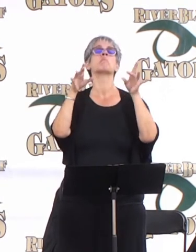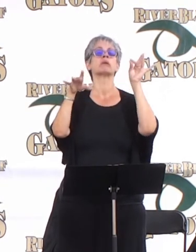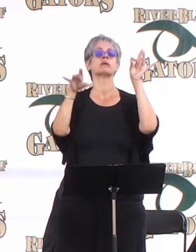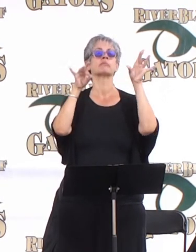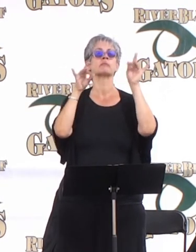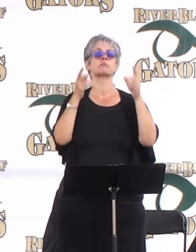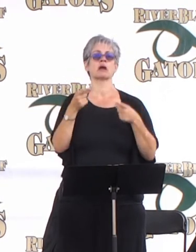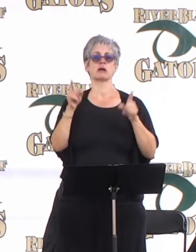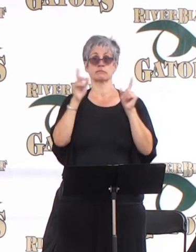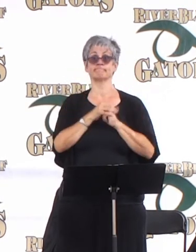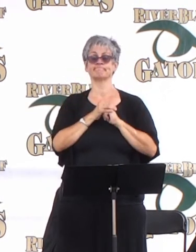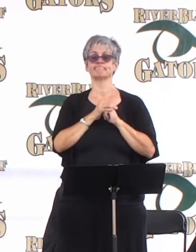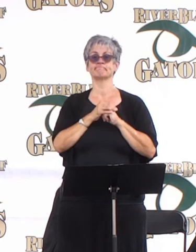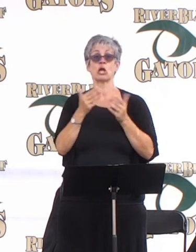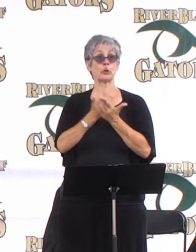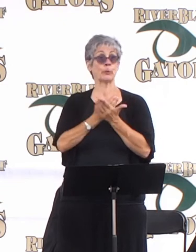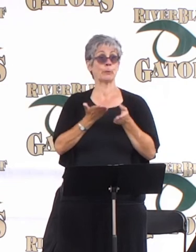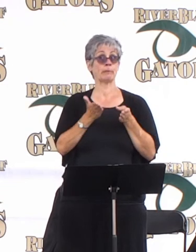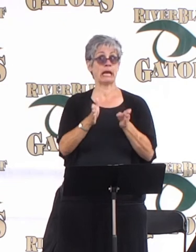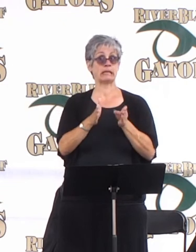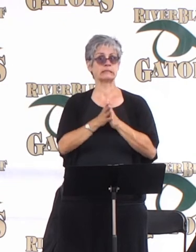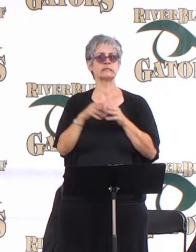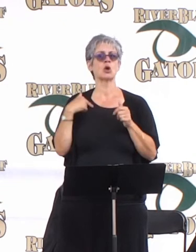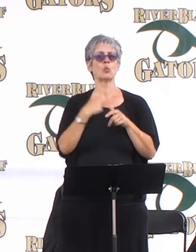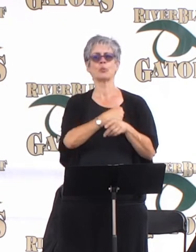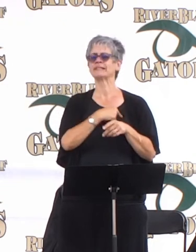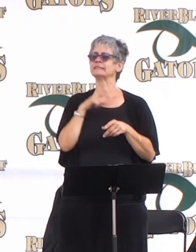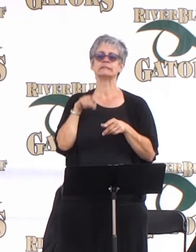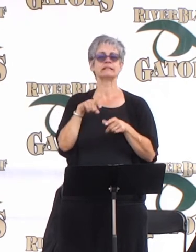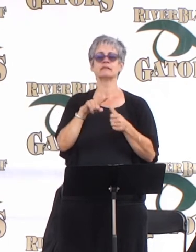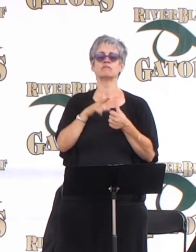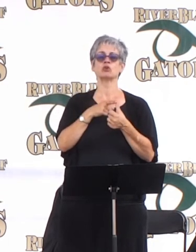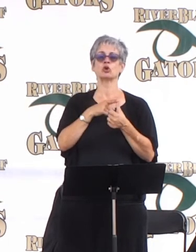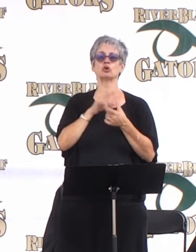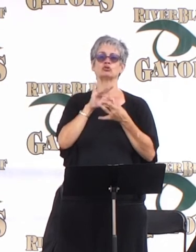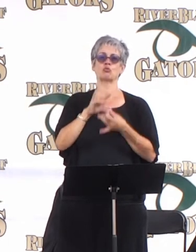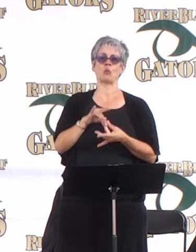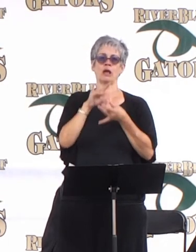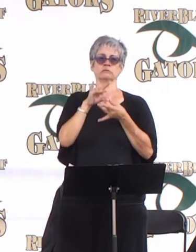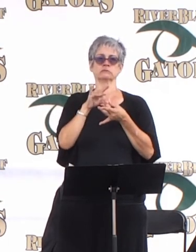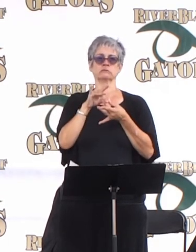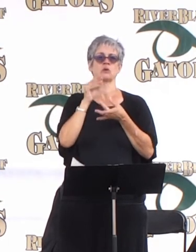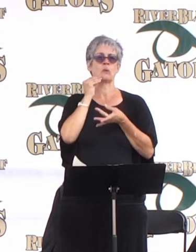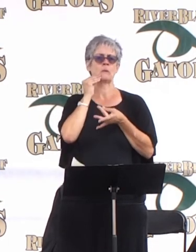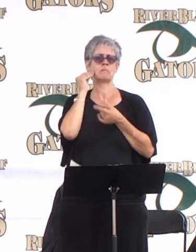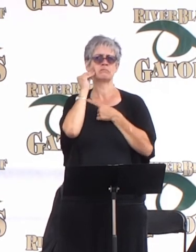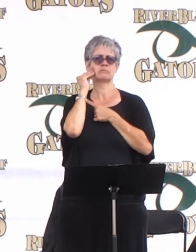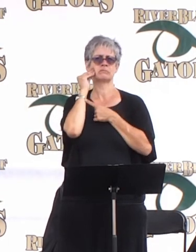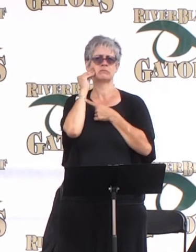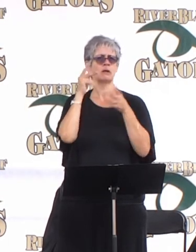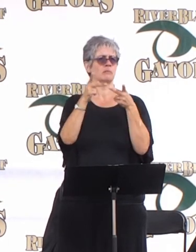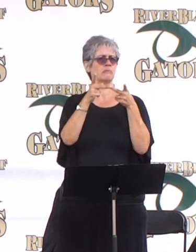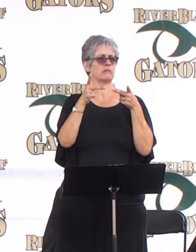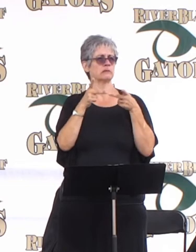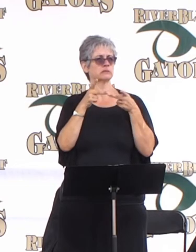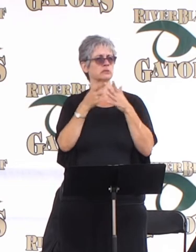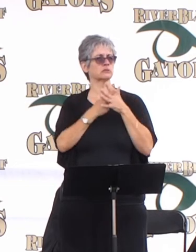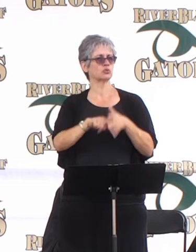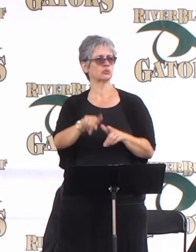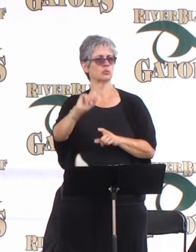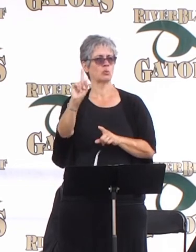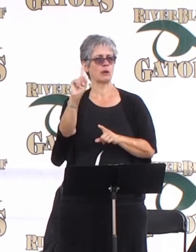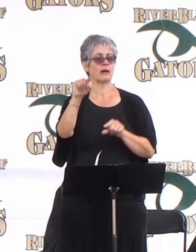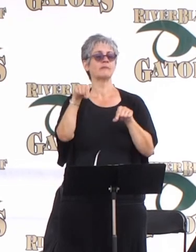opening around us, we first needed to ground ourselves. We needed a place to call home. We needed a starting point.